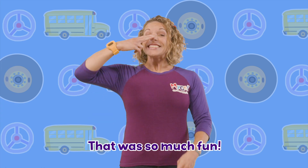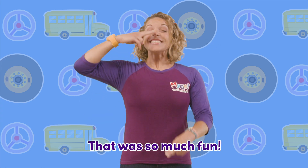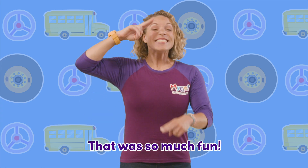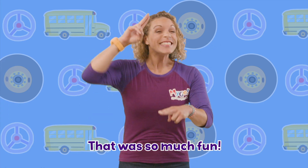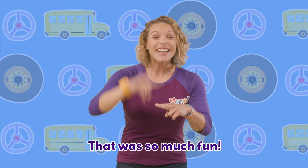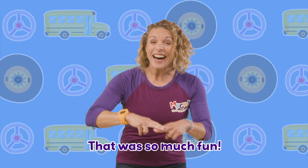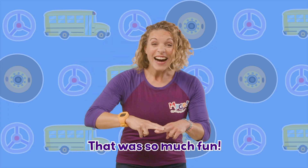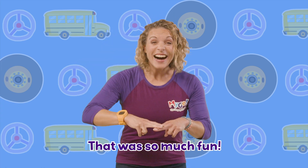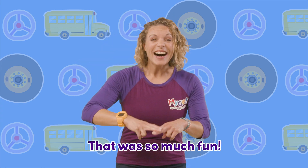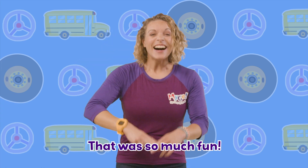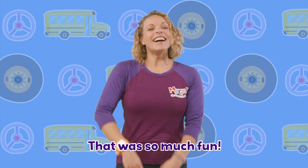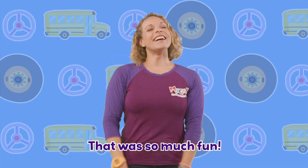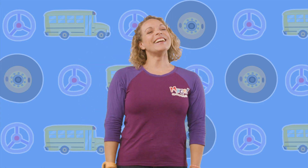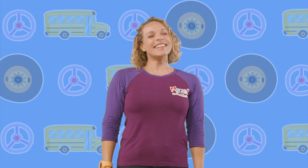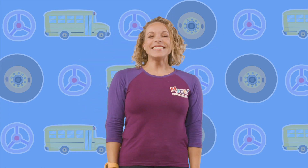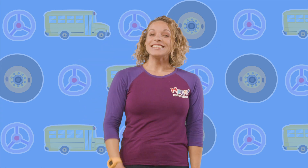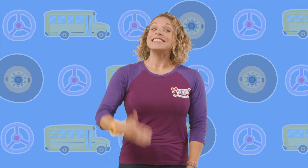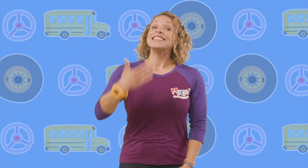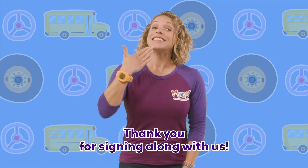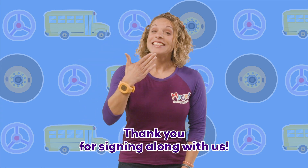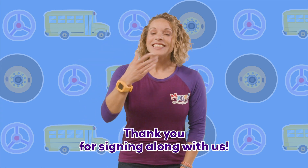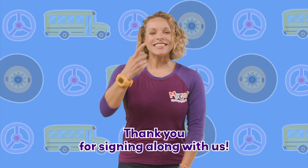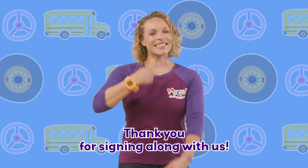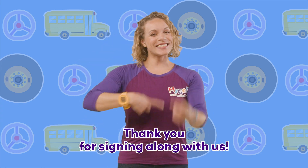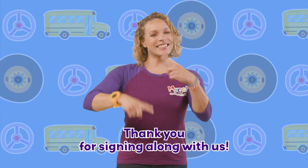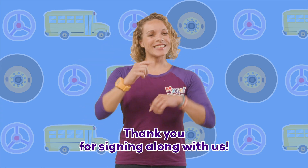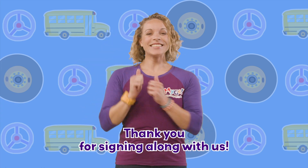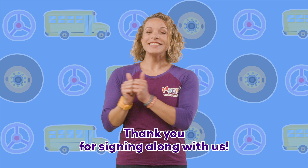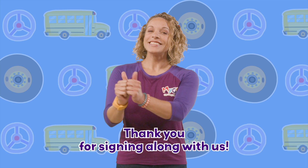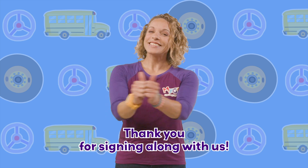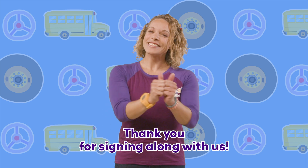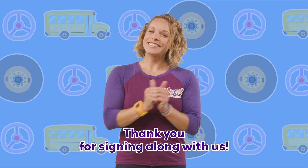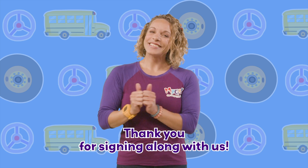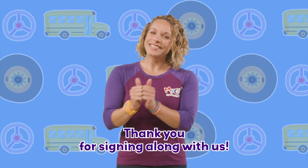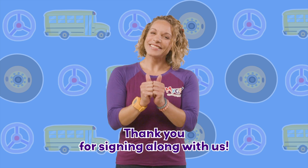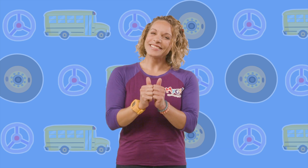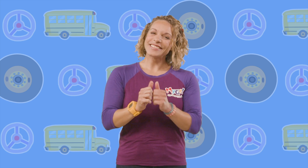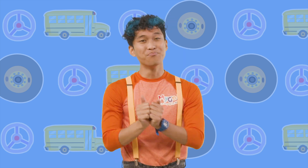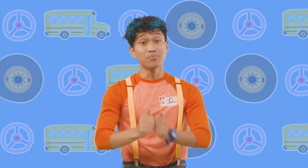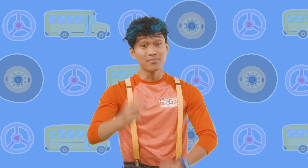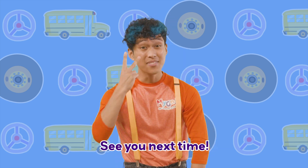Thank you for signing along with us.